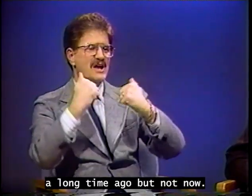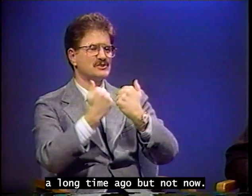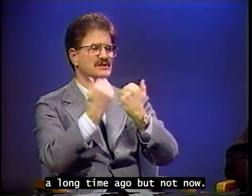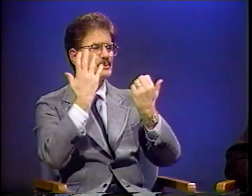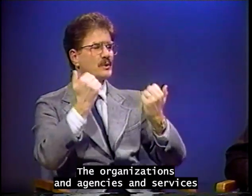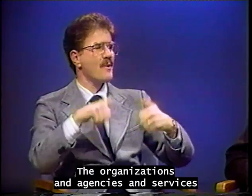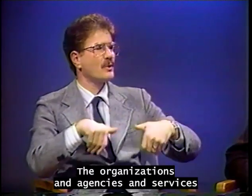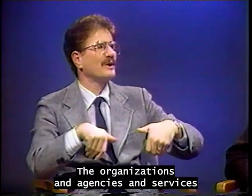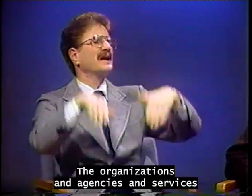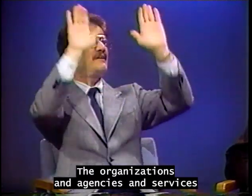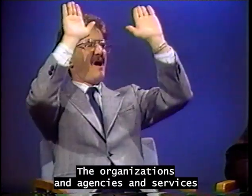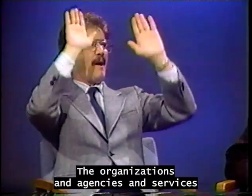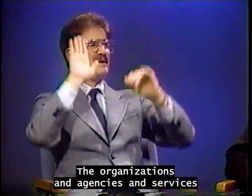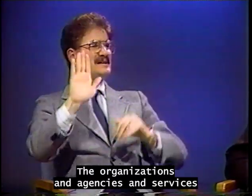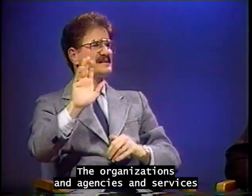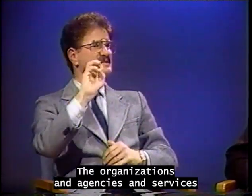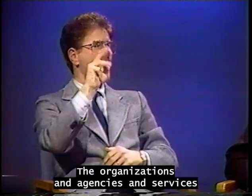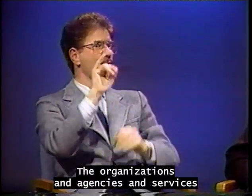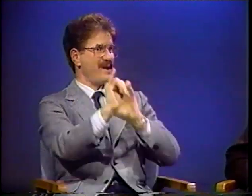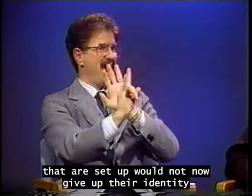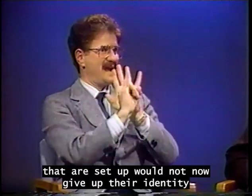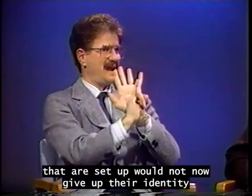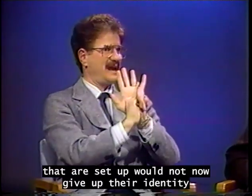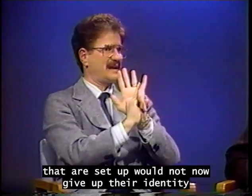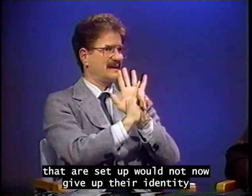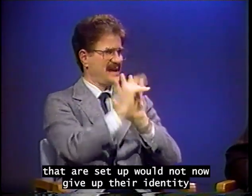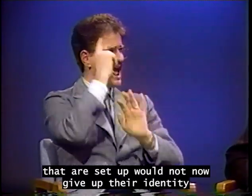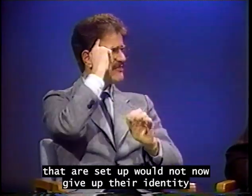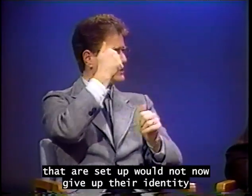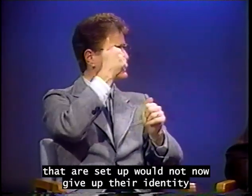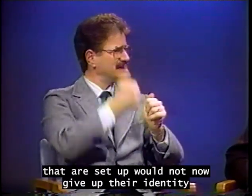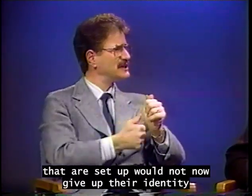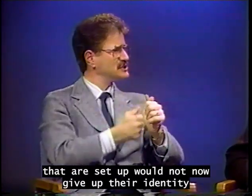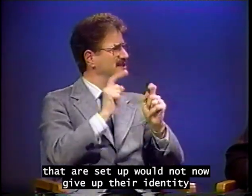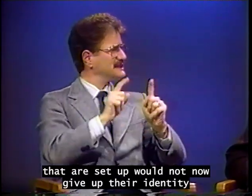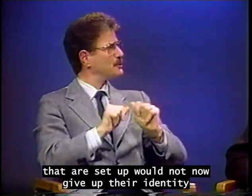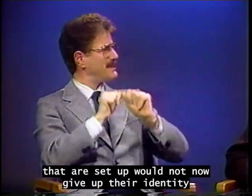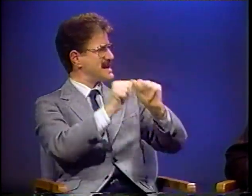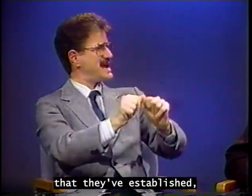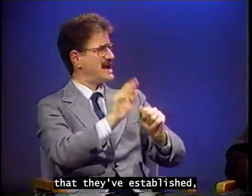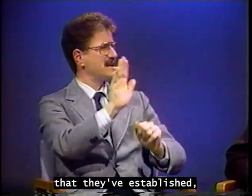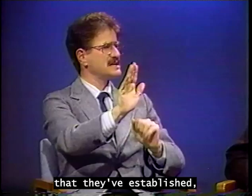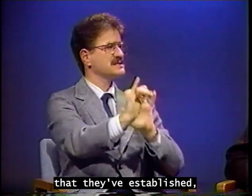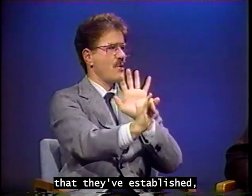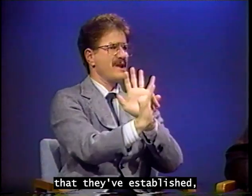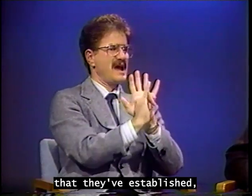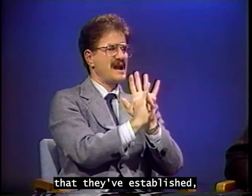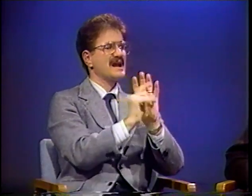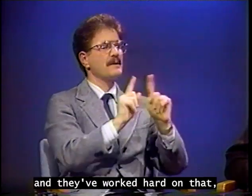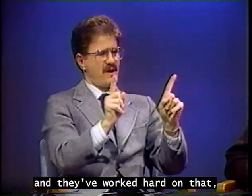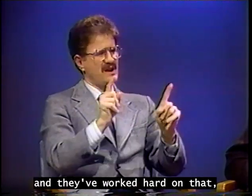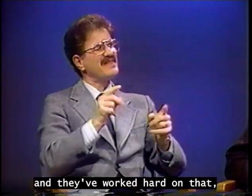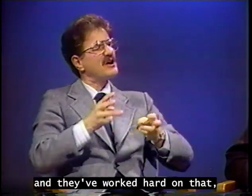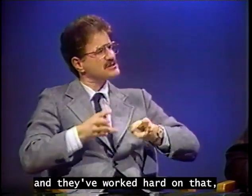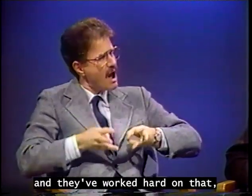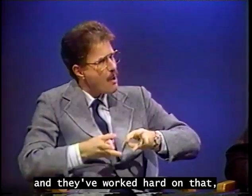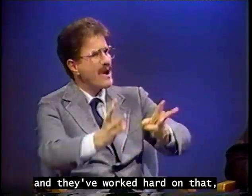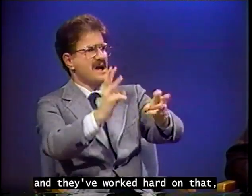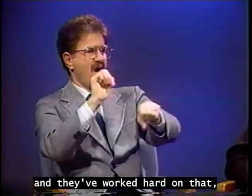not now. The organizations and agencies and services that are set up would not now give up their identity that they've established, and they've worked